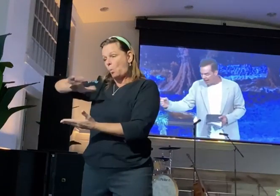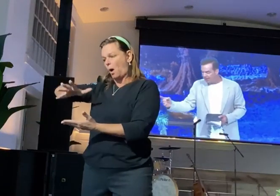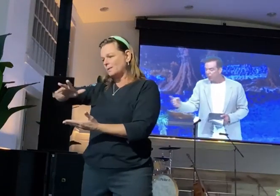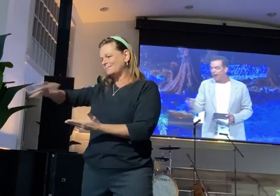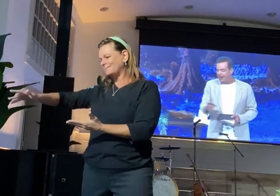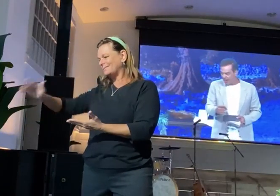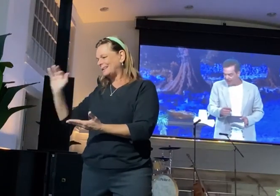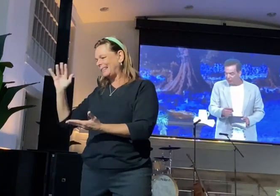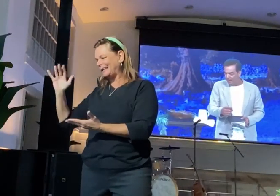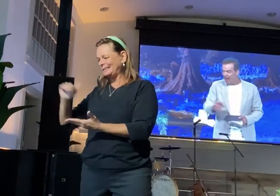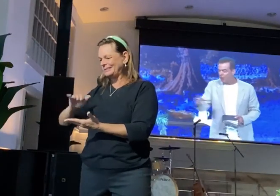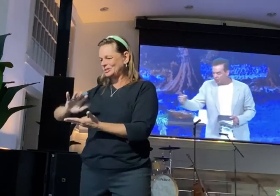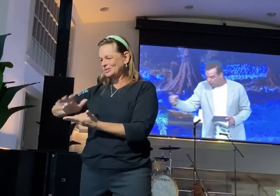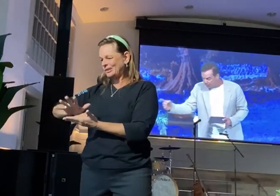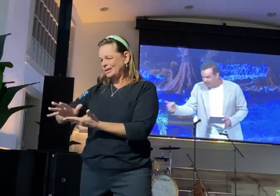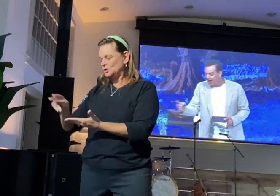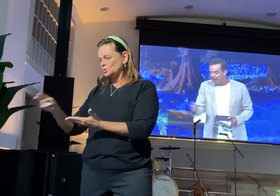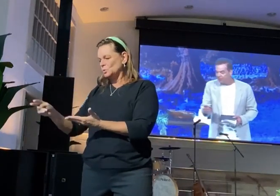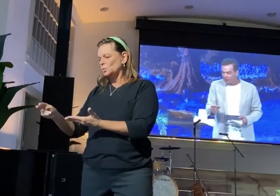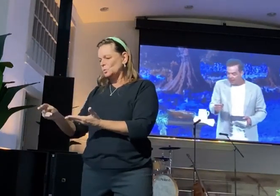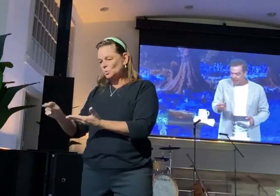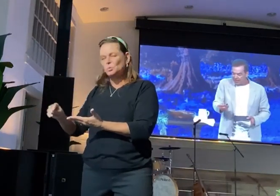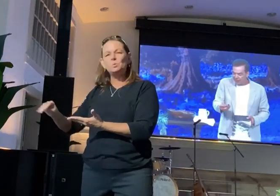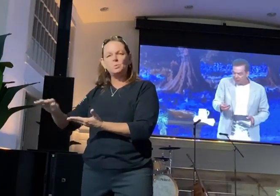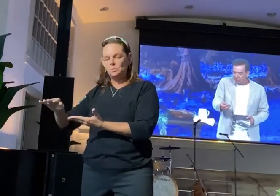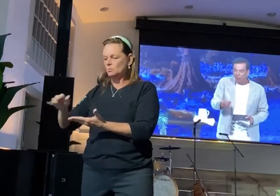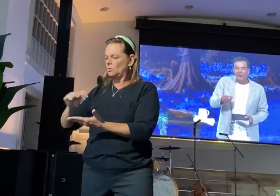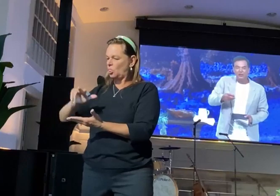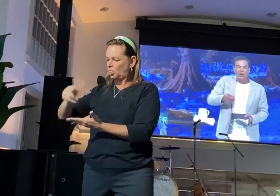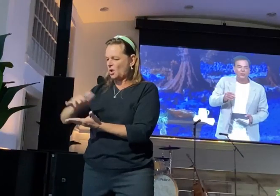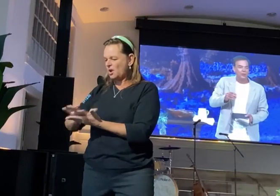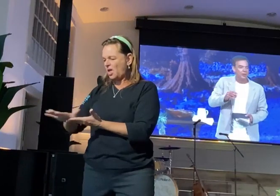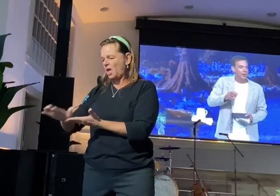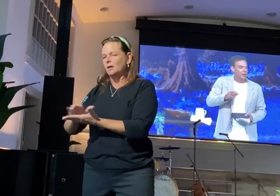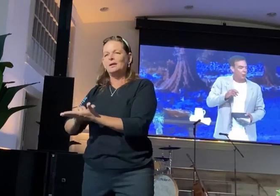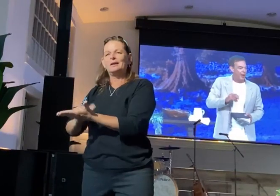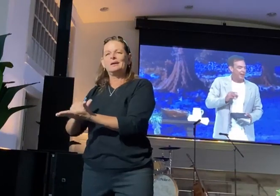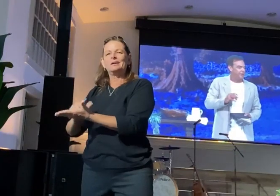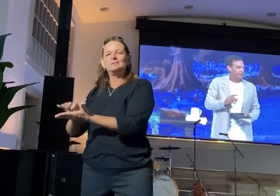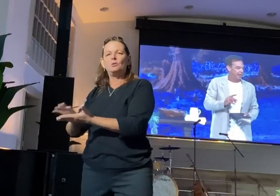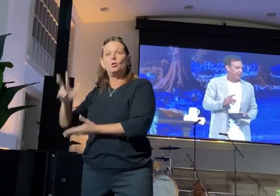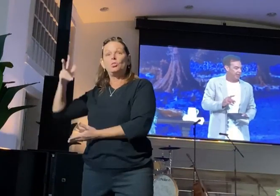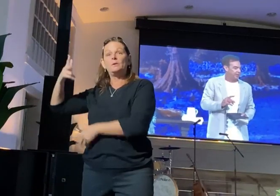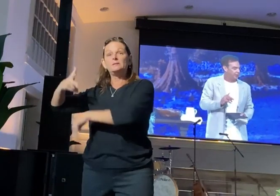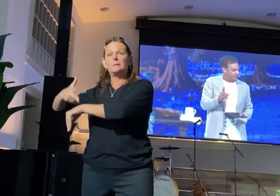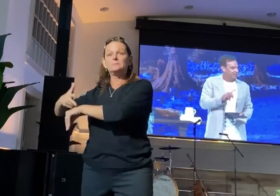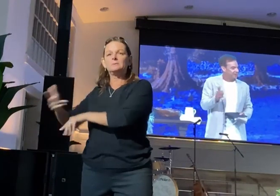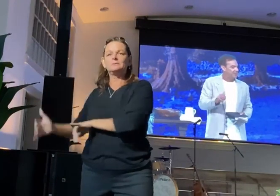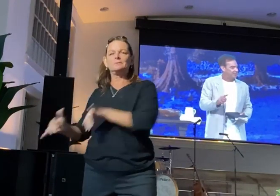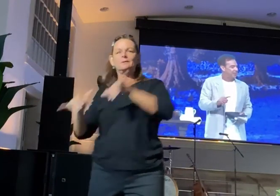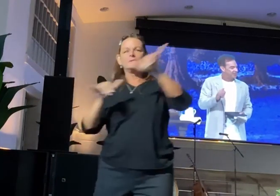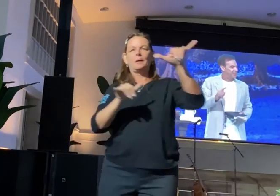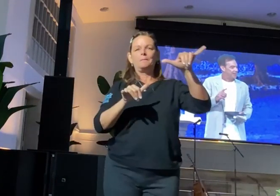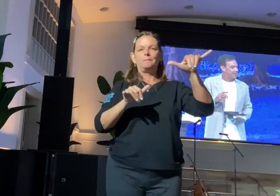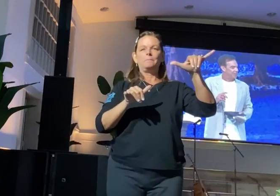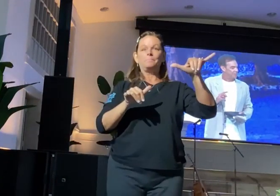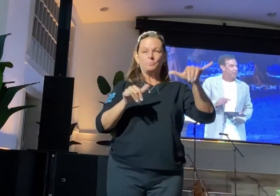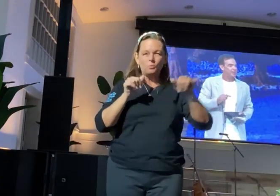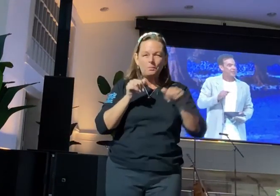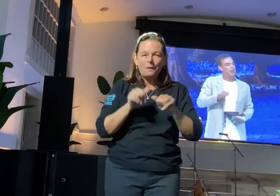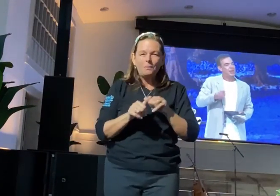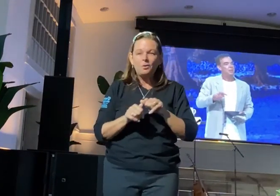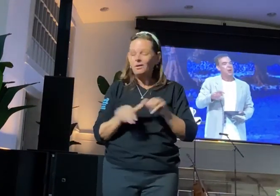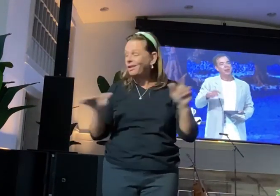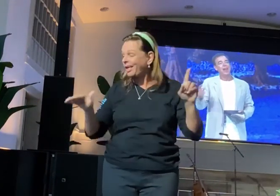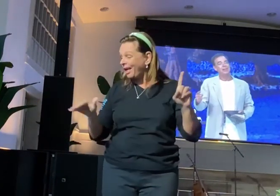times he went away and he cried out in great anguish. Three times he was pressed under the weight of sin. And you see the significance. He